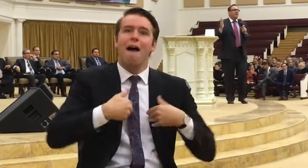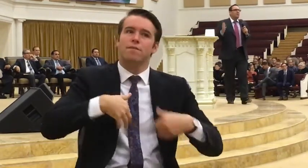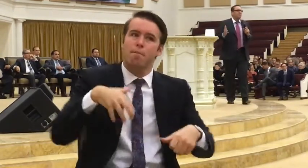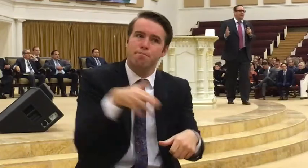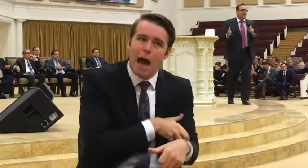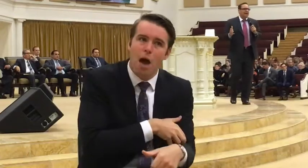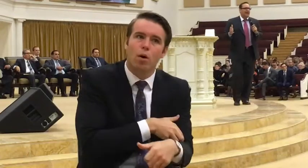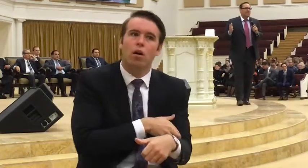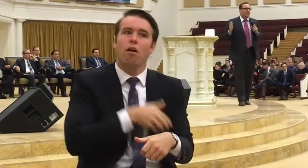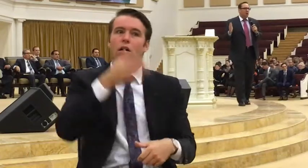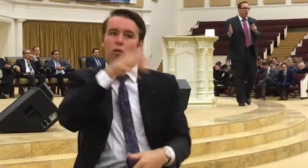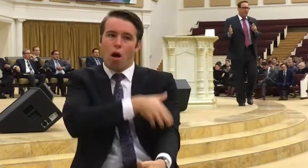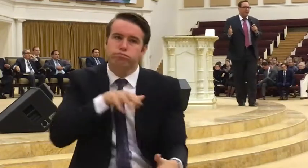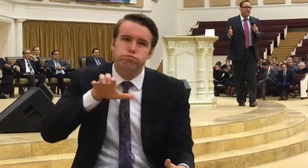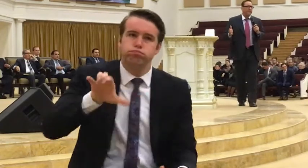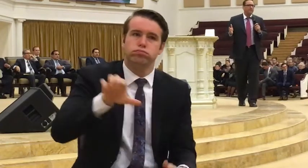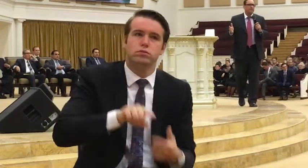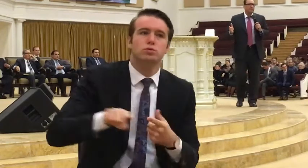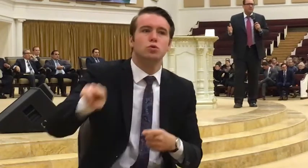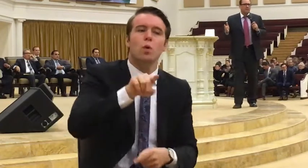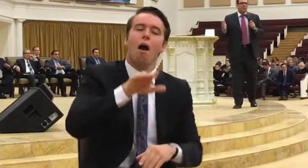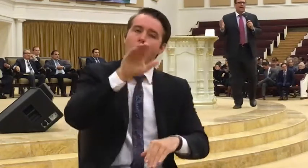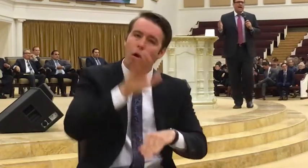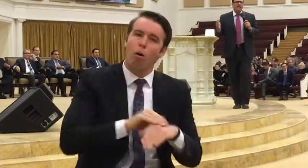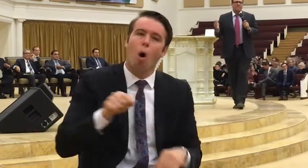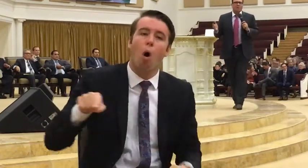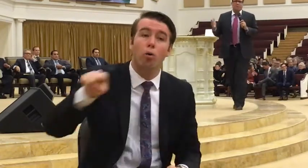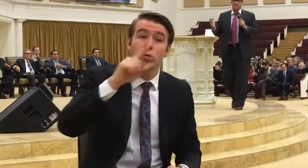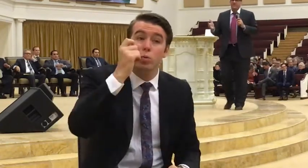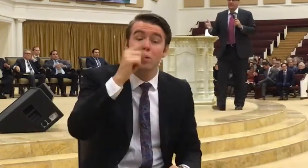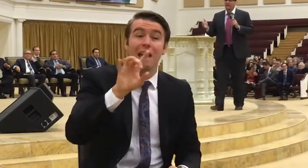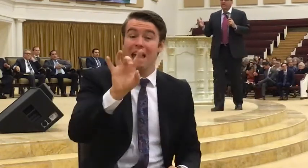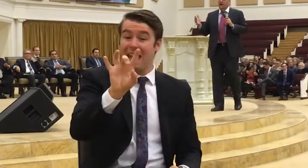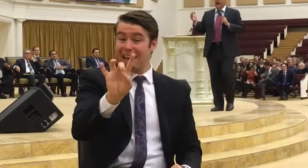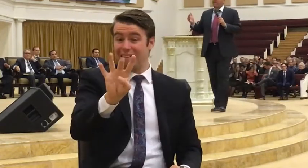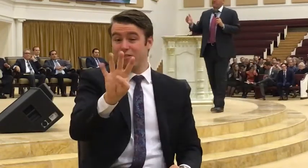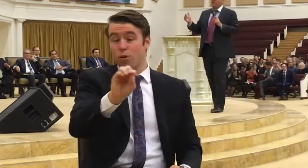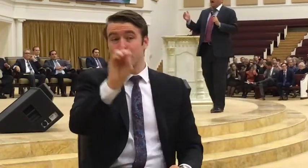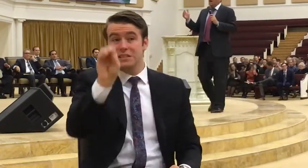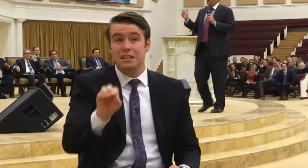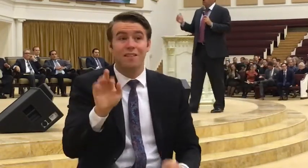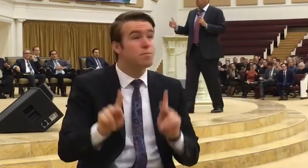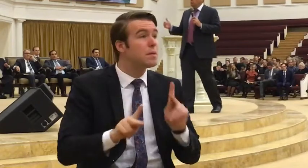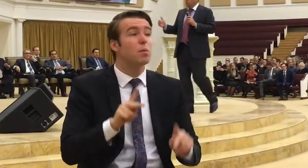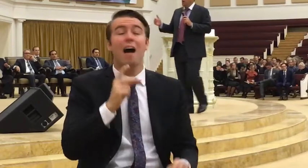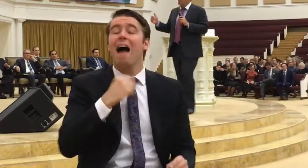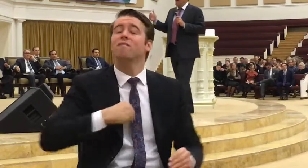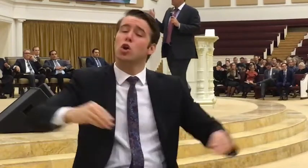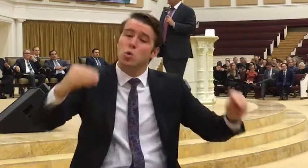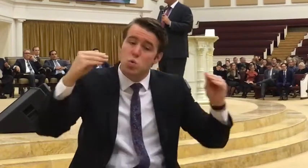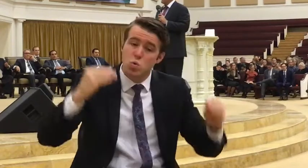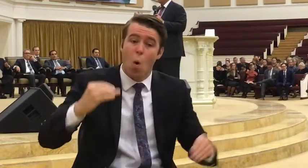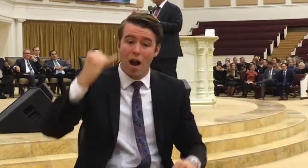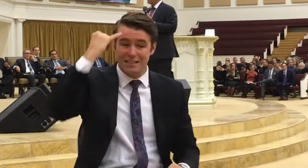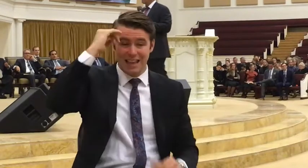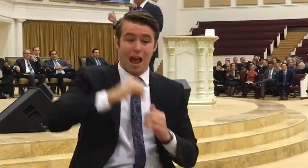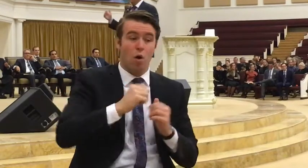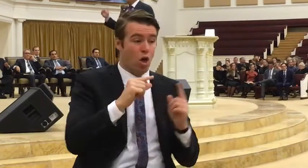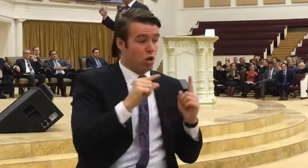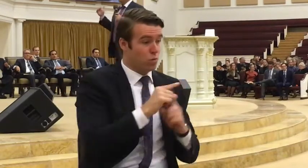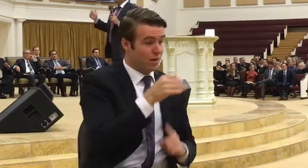their equipping and their calling. When 84% haven't got a clue about the Word of God